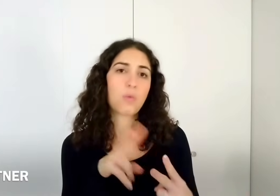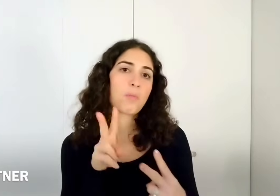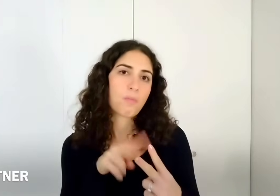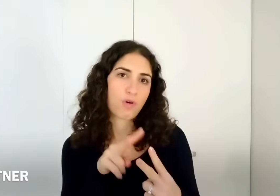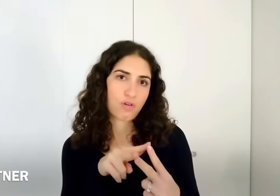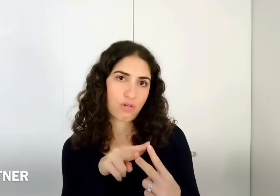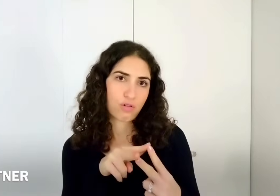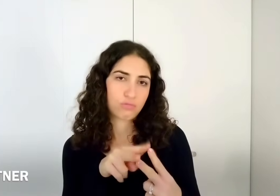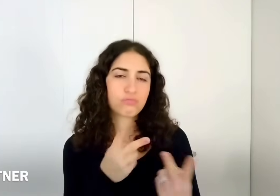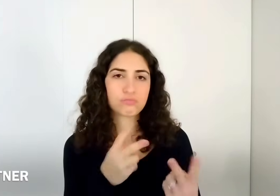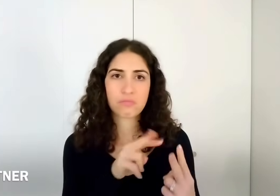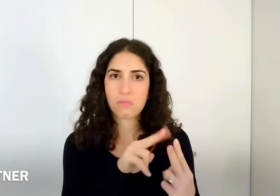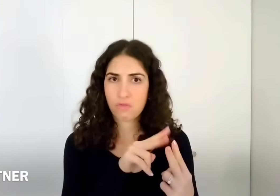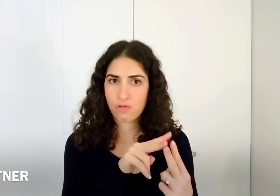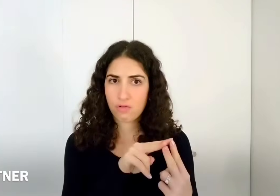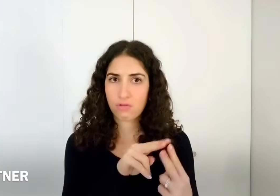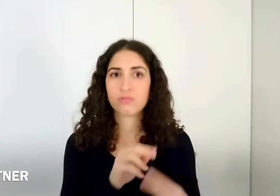Partner. Partner.